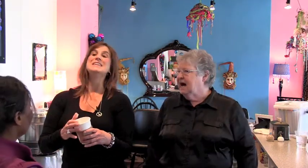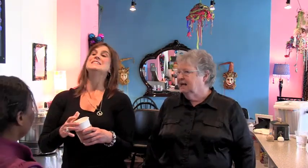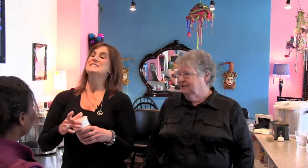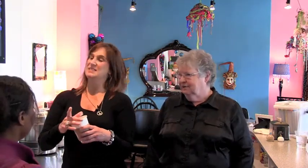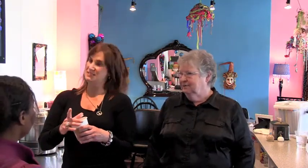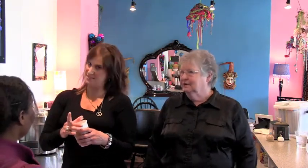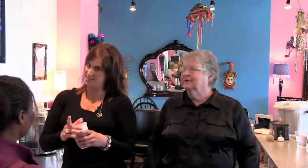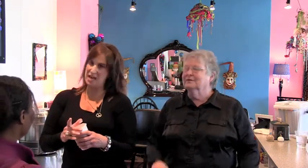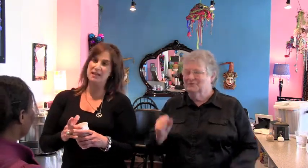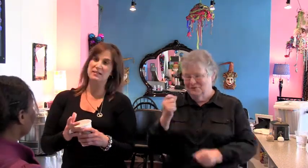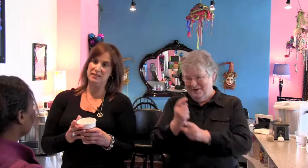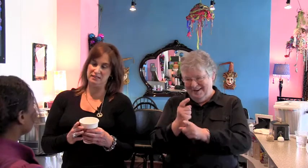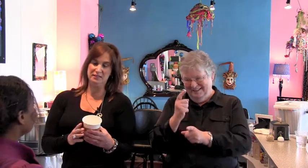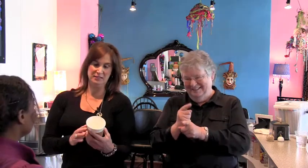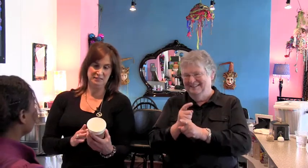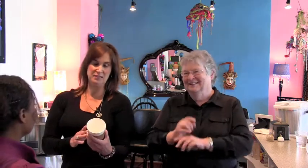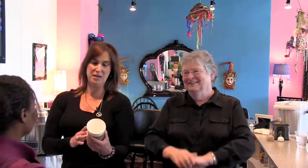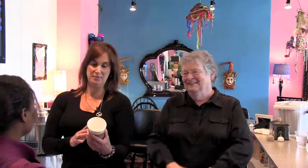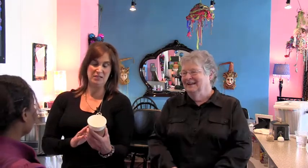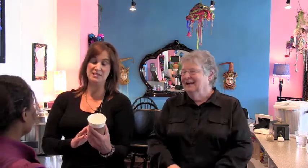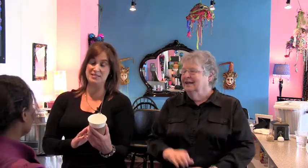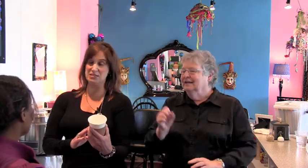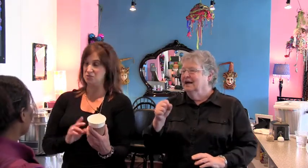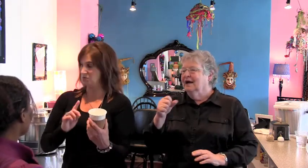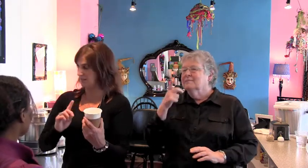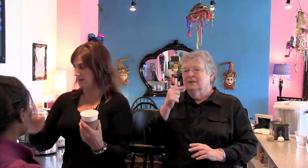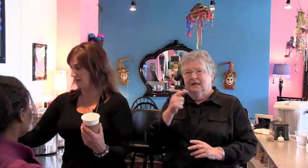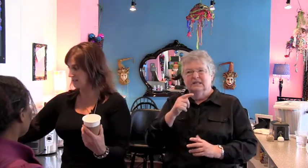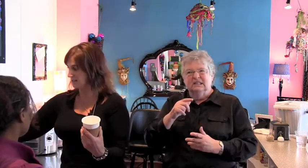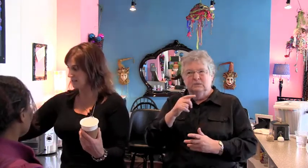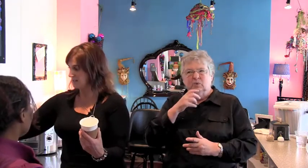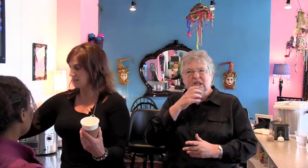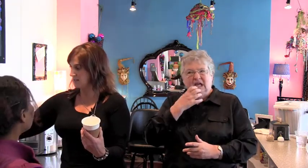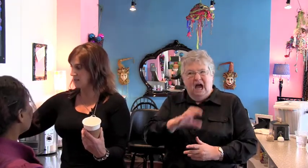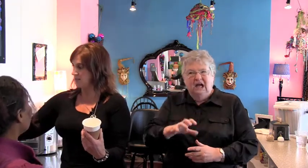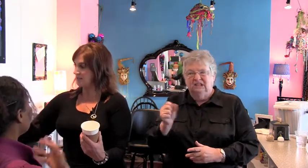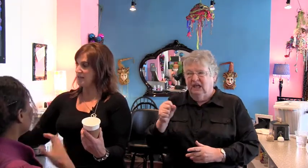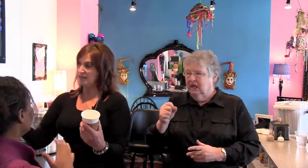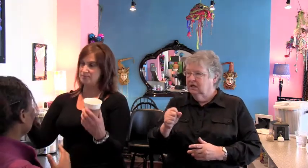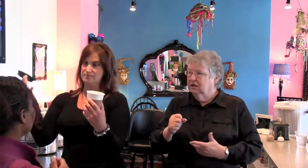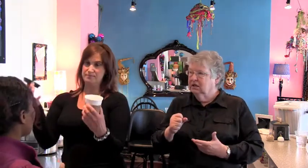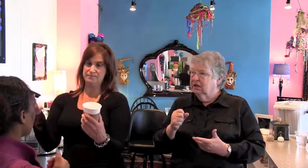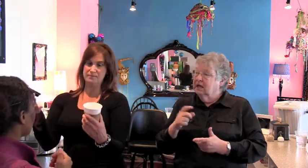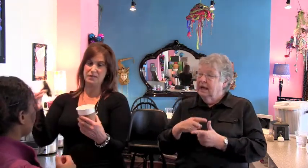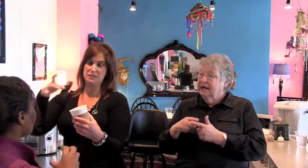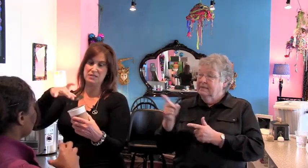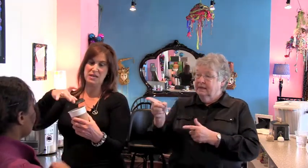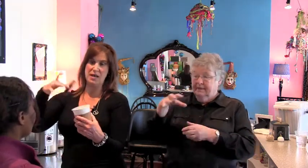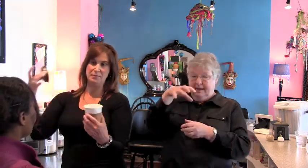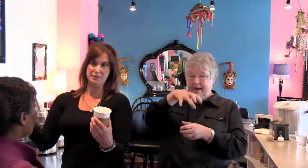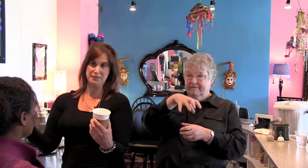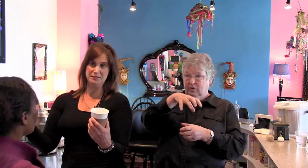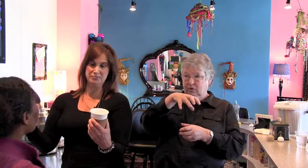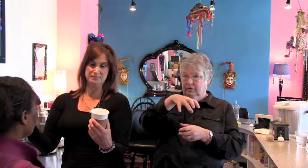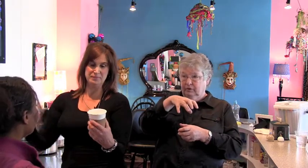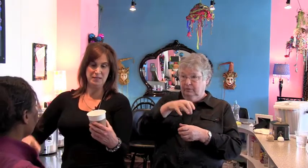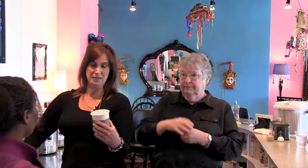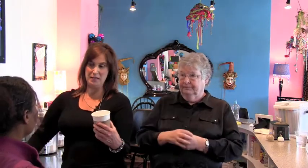So if it's hot, you don't bring. Exactly. Right. Yeah, because it gets really hot. And then the